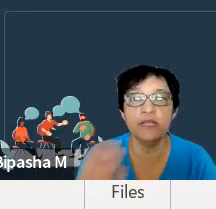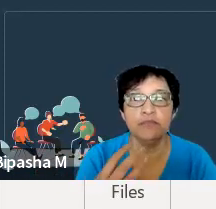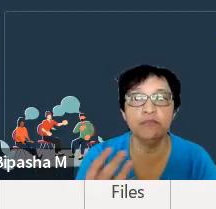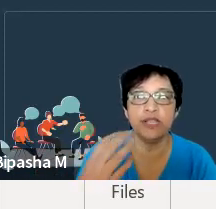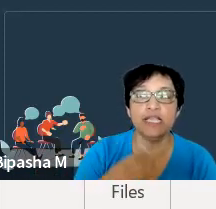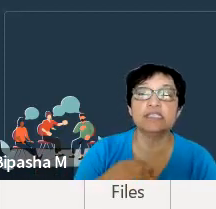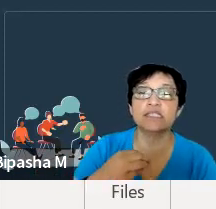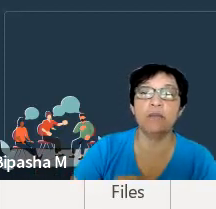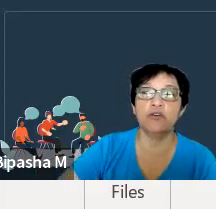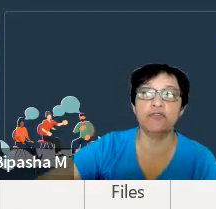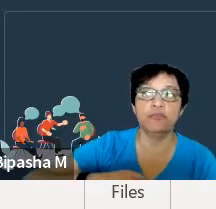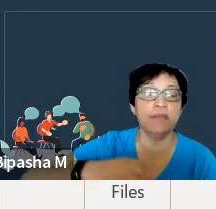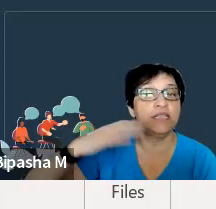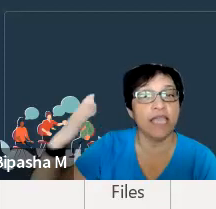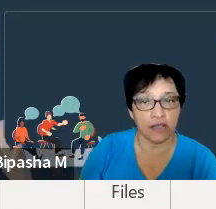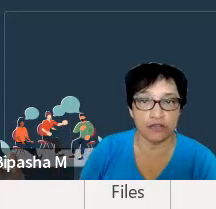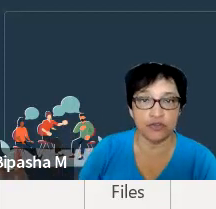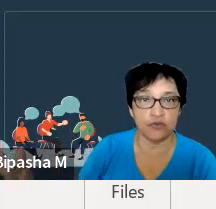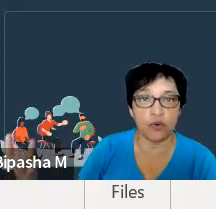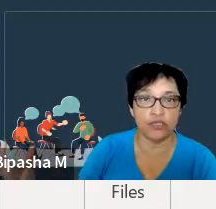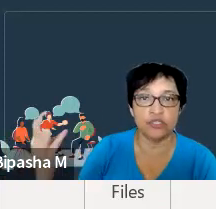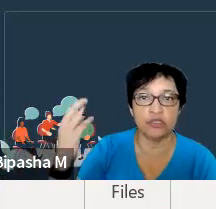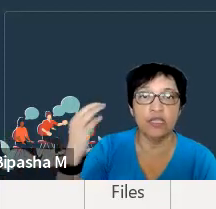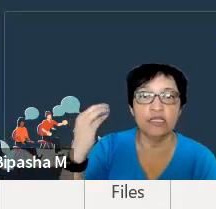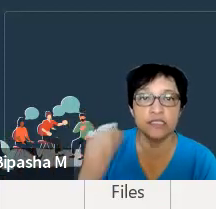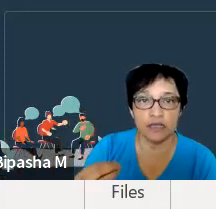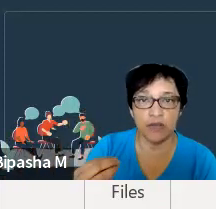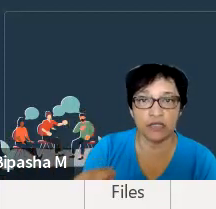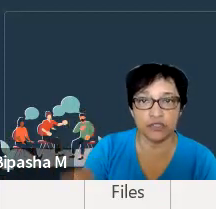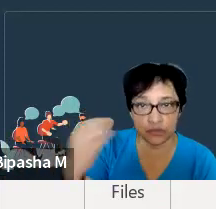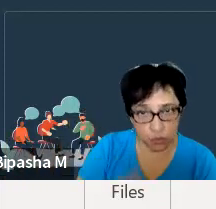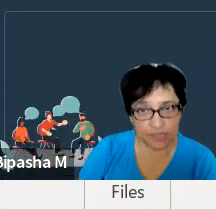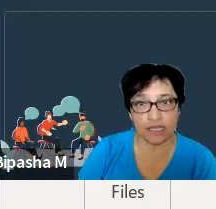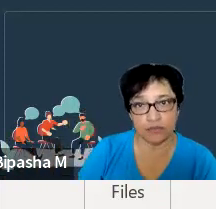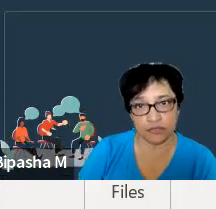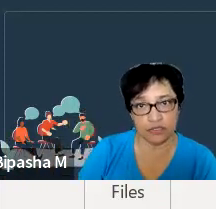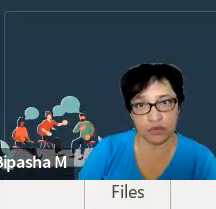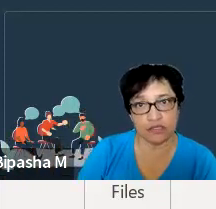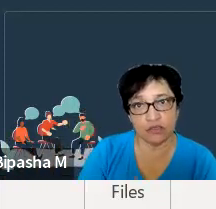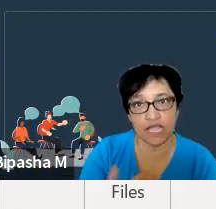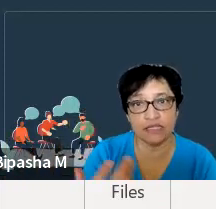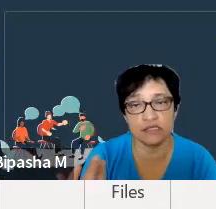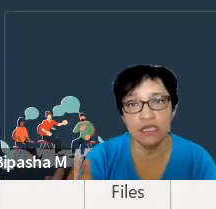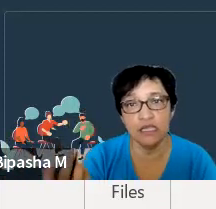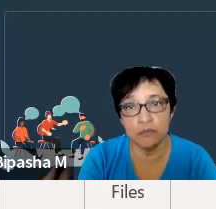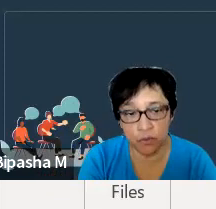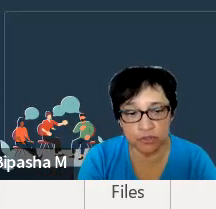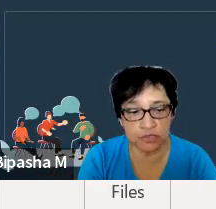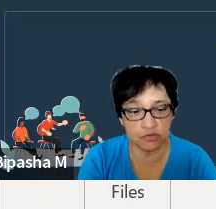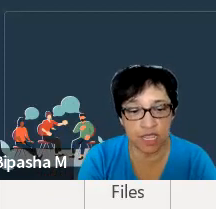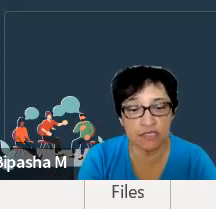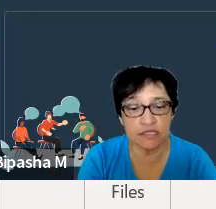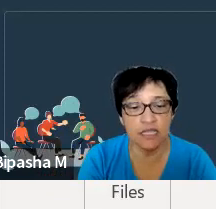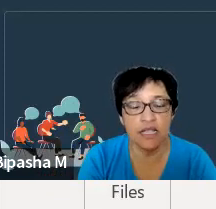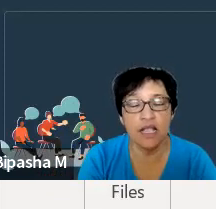who are bringing some of maybe their country of origin stigma when they come to the US. So that's important